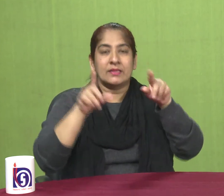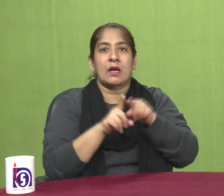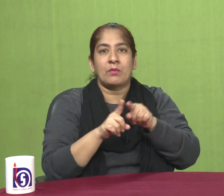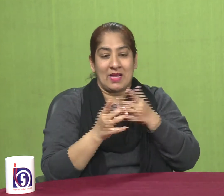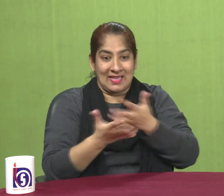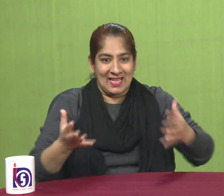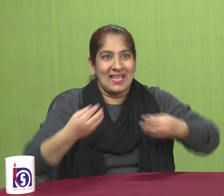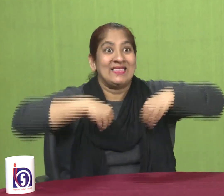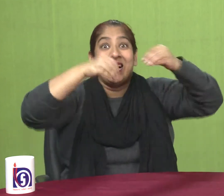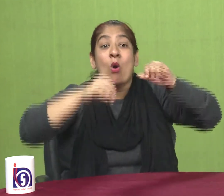Shipping bill.